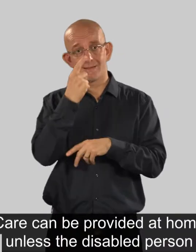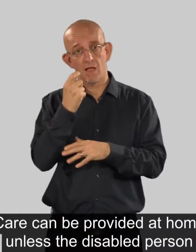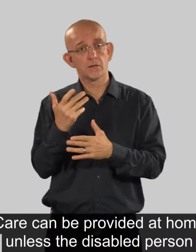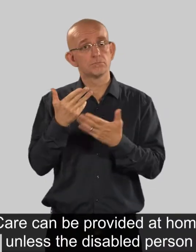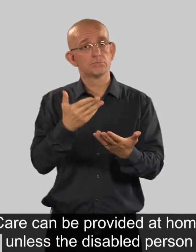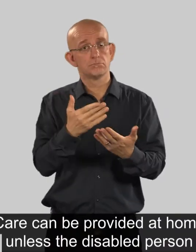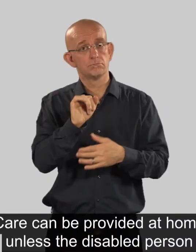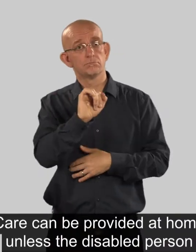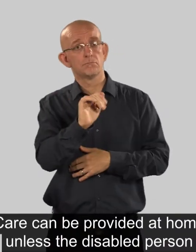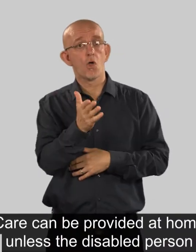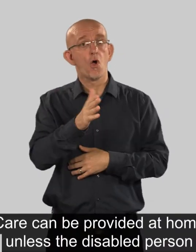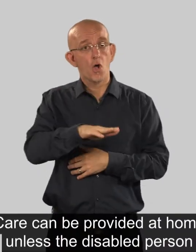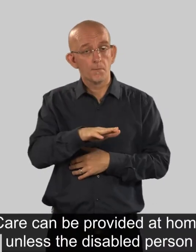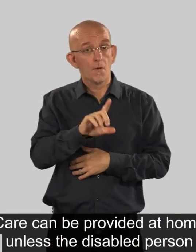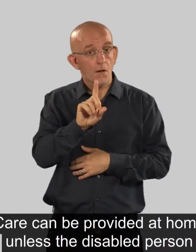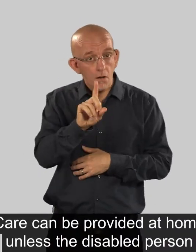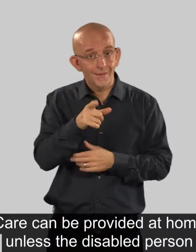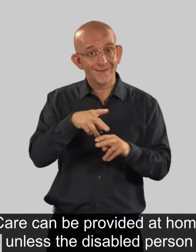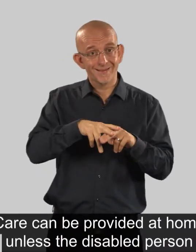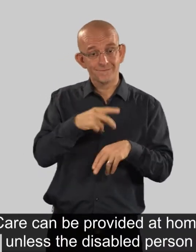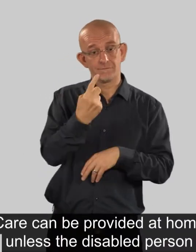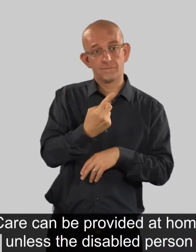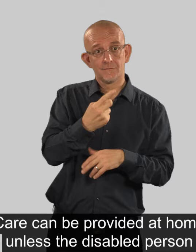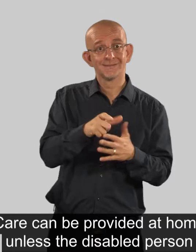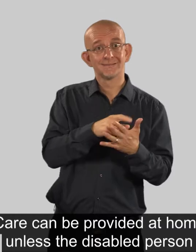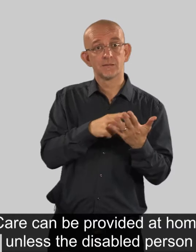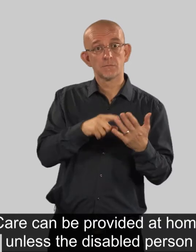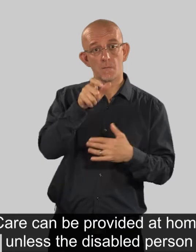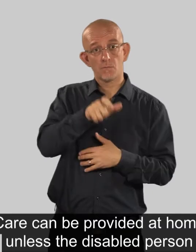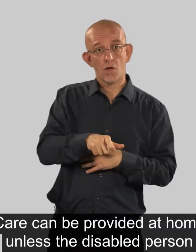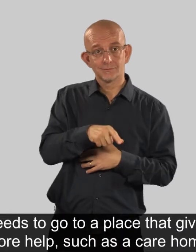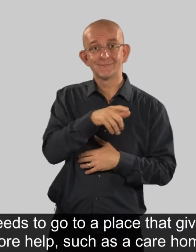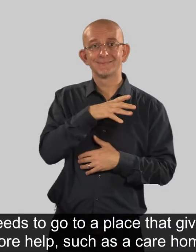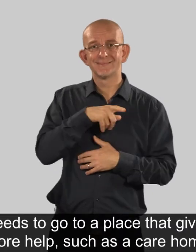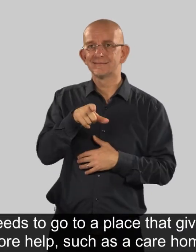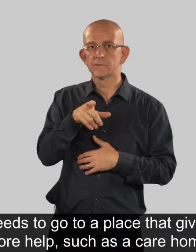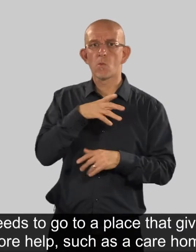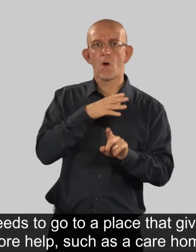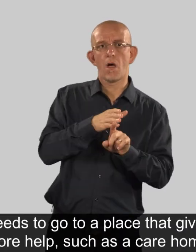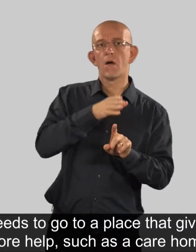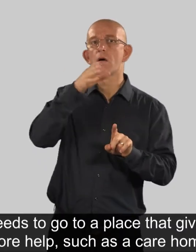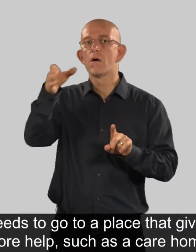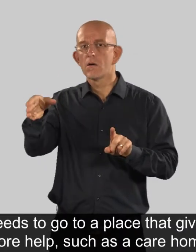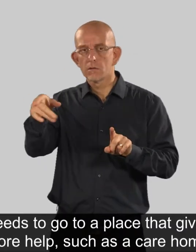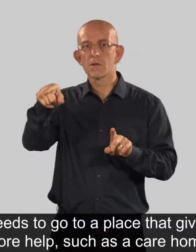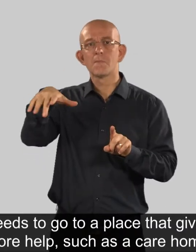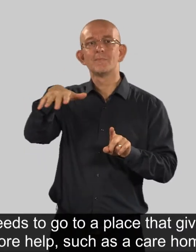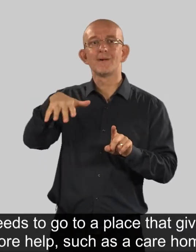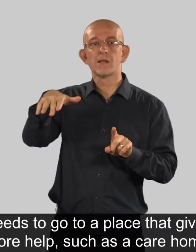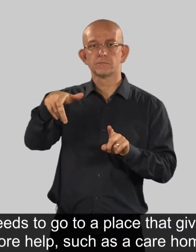Care can be provided at home unless the disabled person needs to go to a place that gives more help, such as a